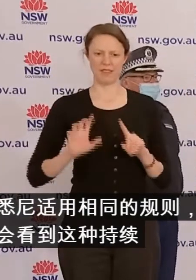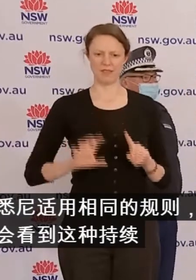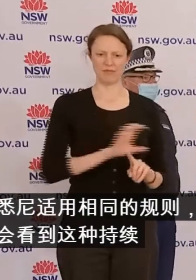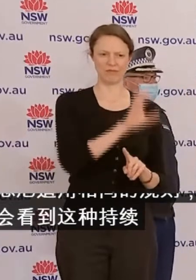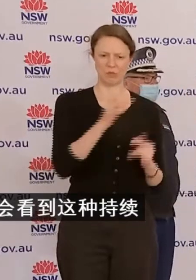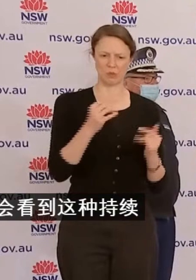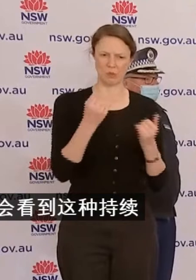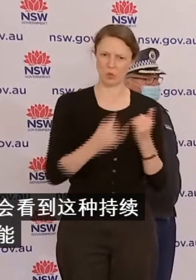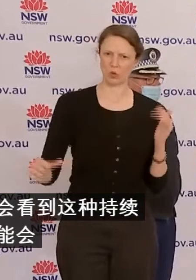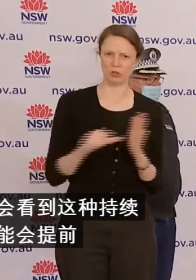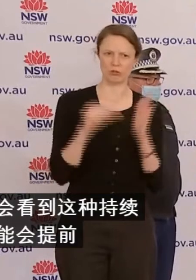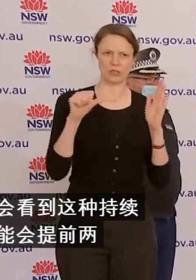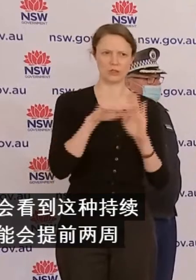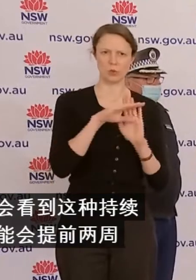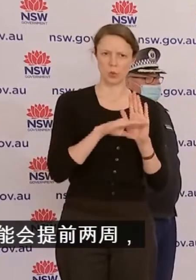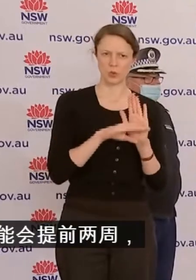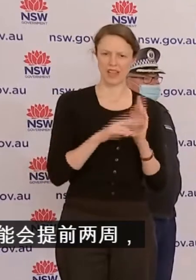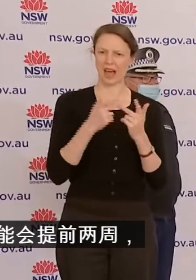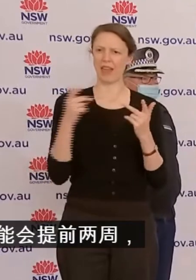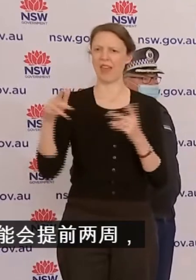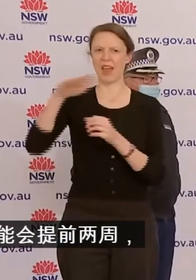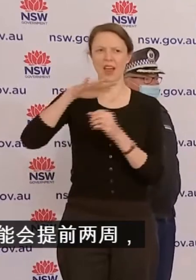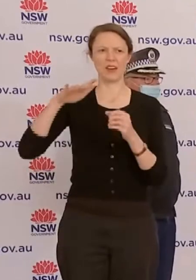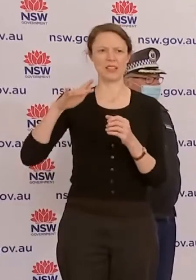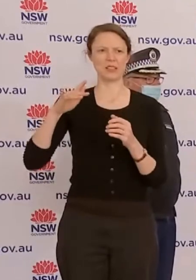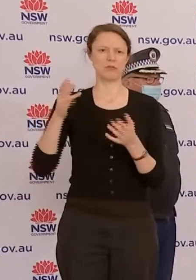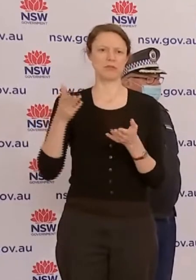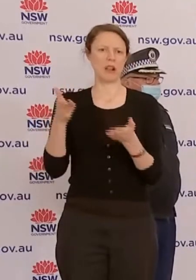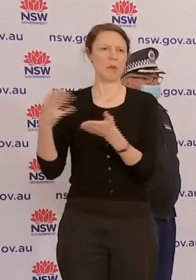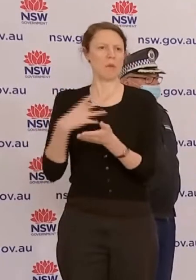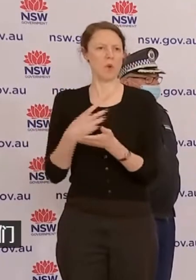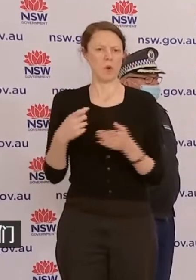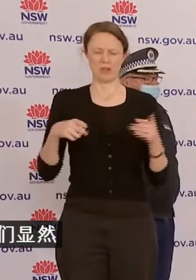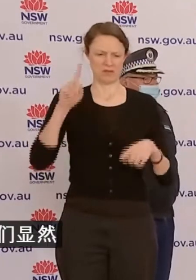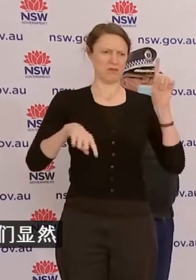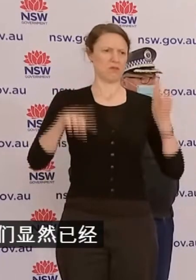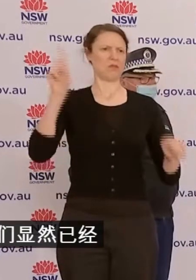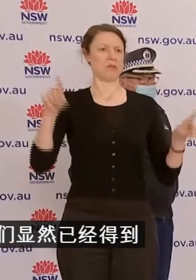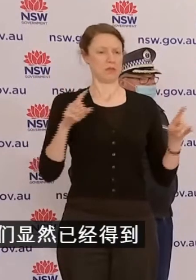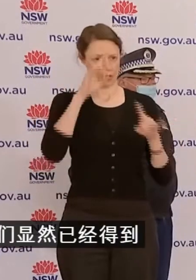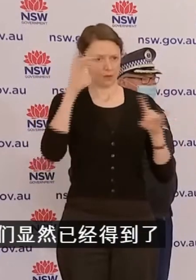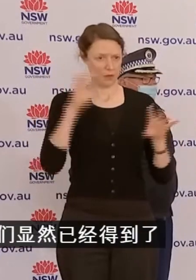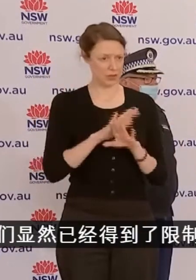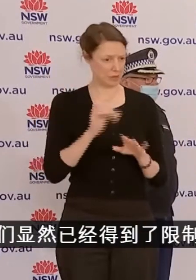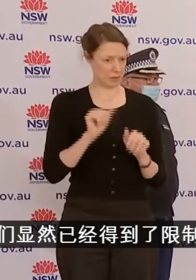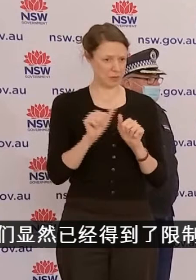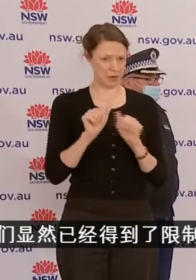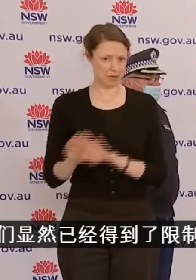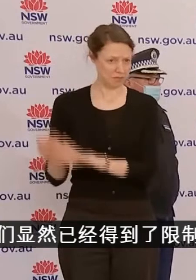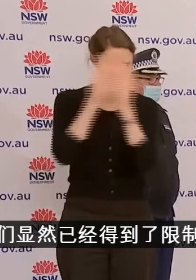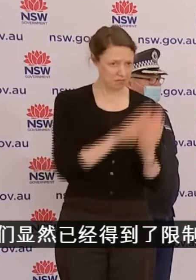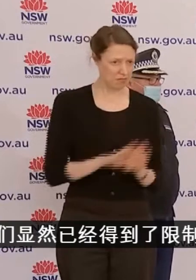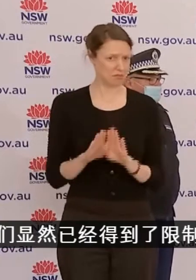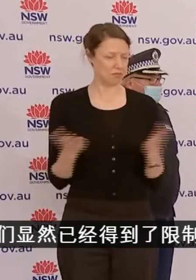this continued bleed and you may be 2 weeks ahead of it? So the restrictions in the, clearly we've